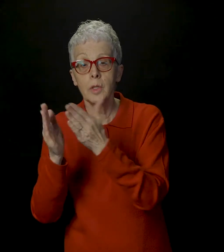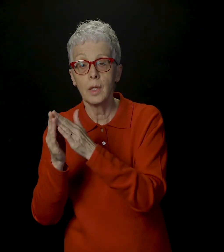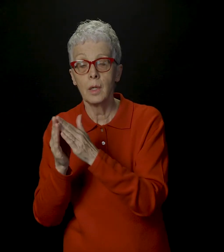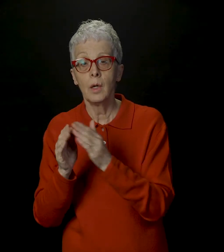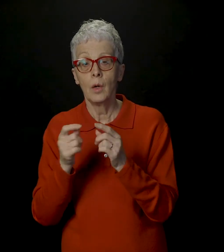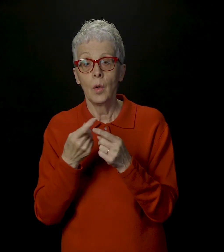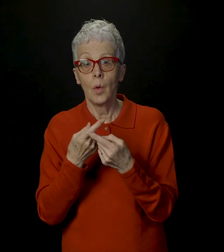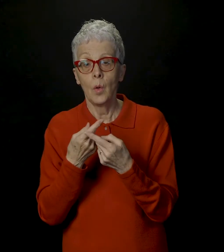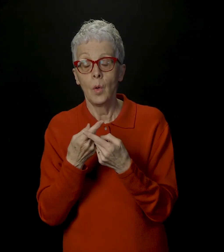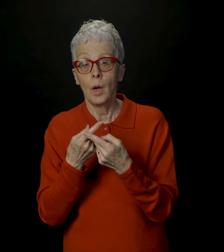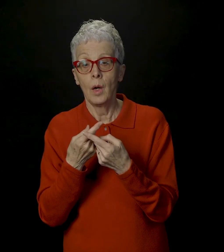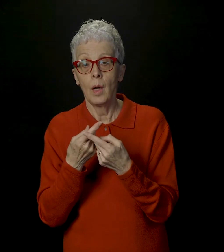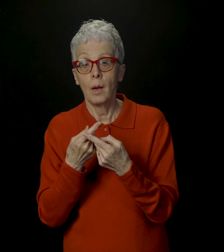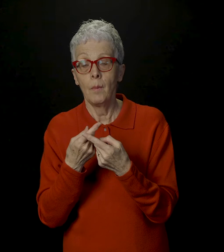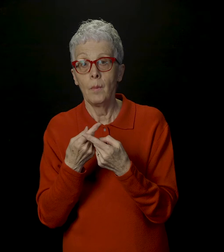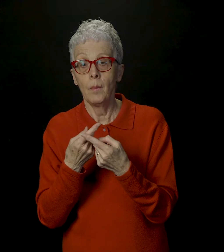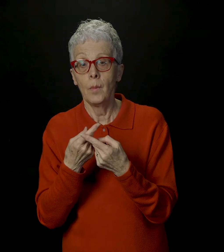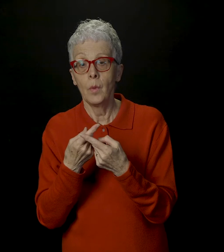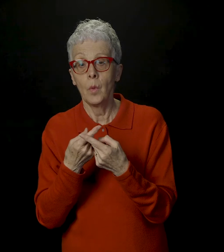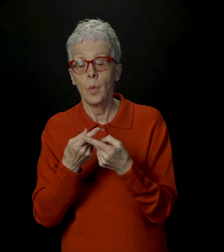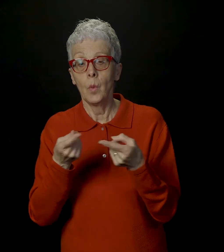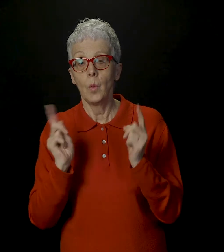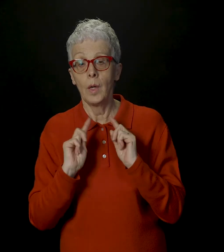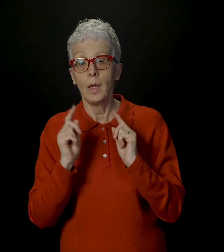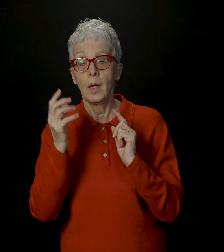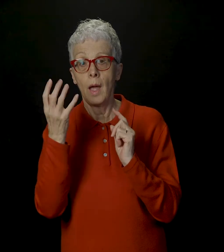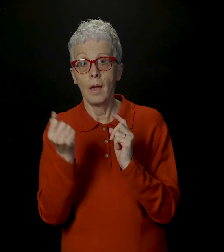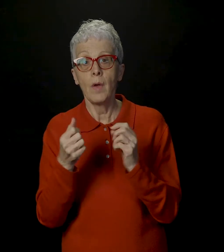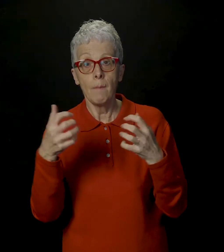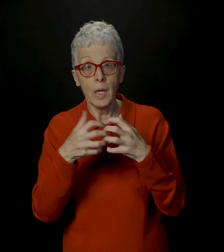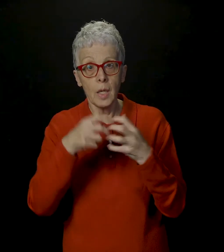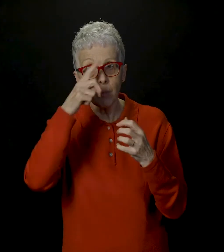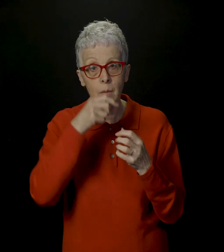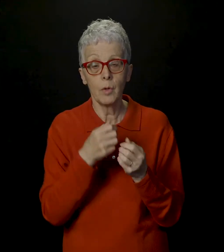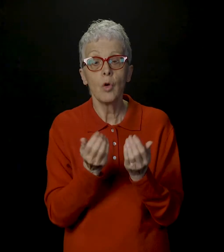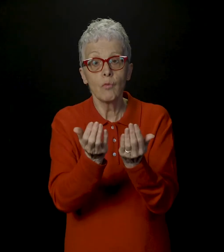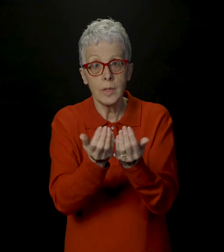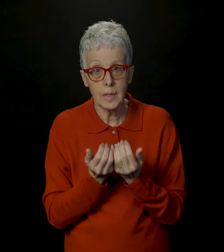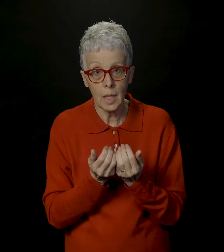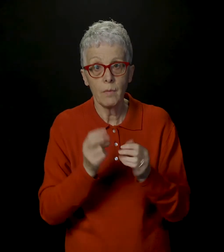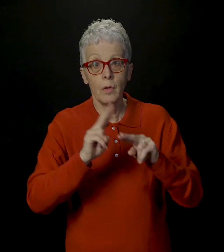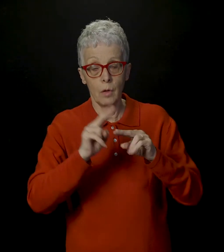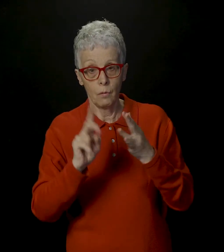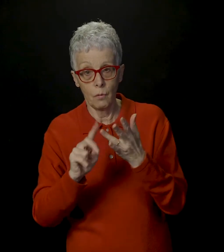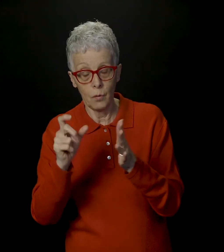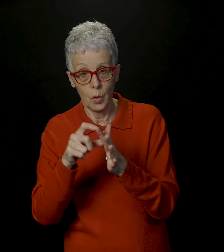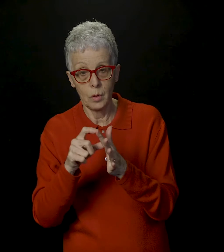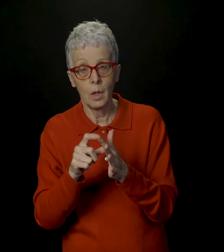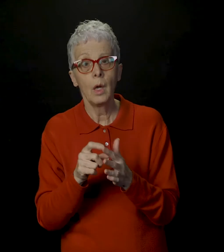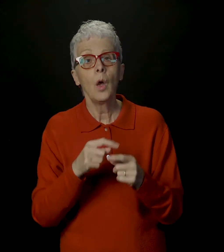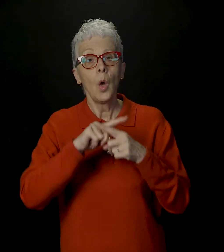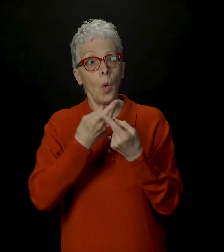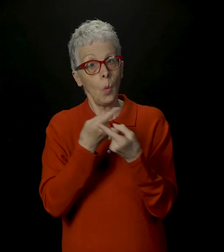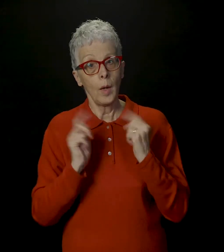being used And numbers going up Which they're even currently Still going up As the weeks go on We really felt That that service